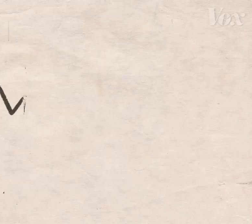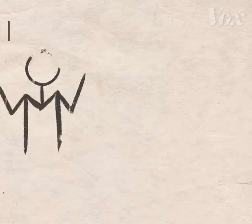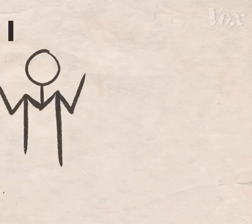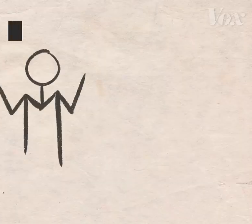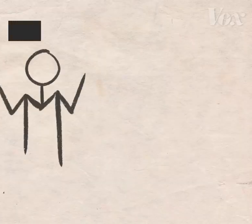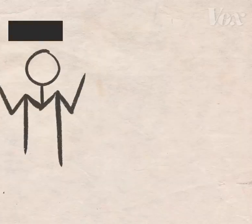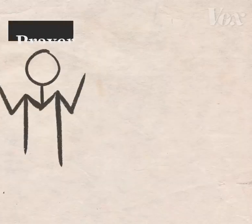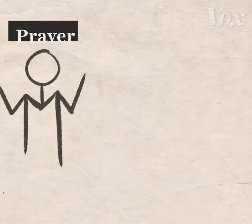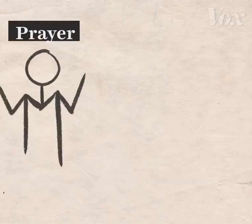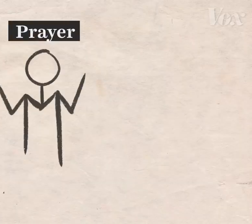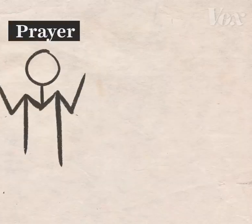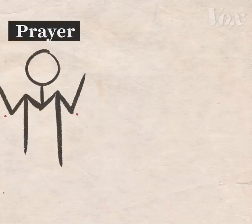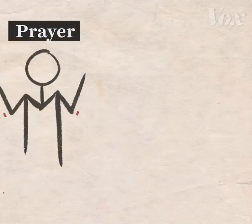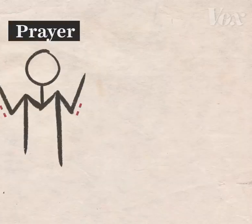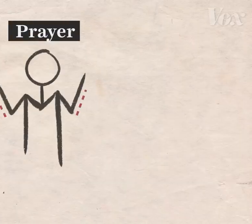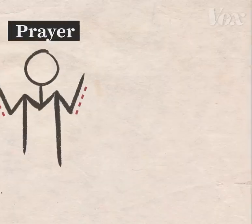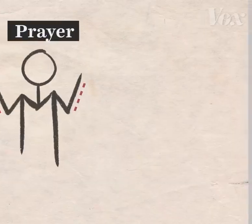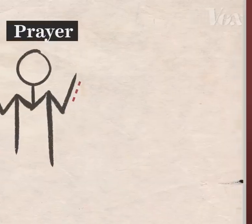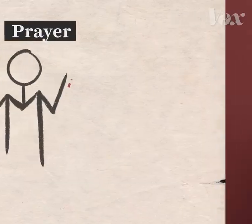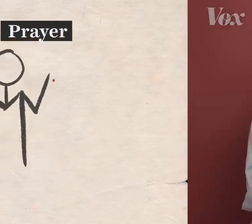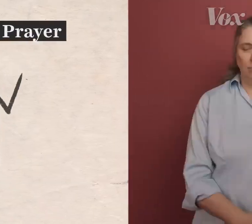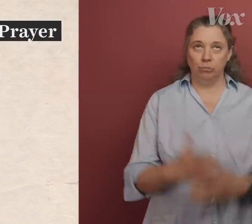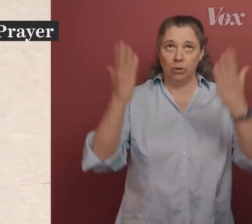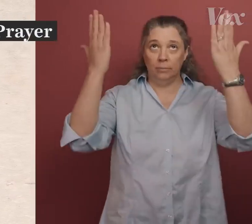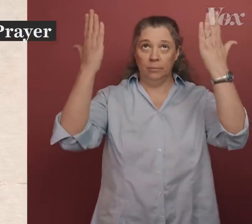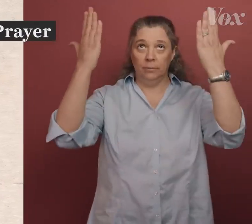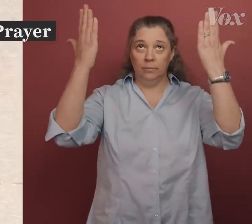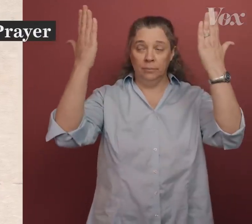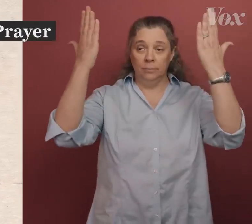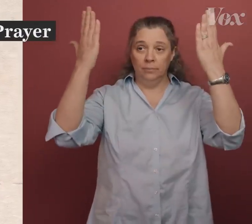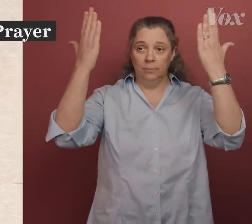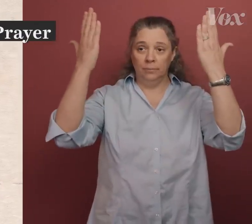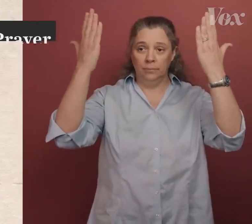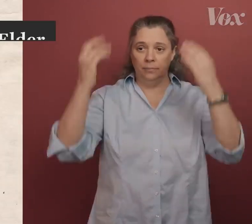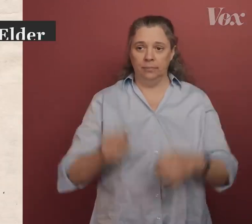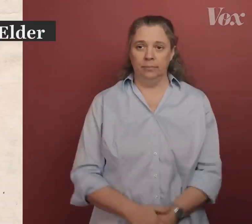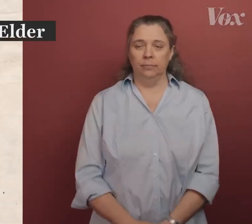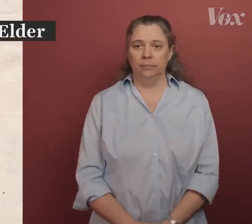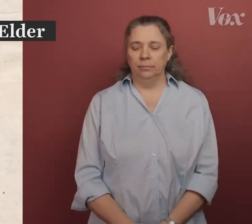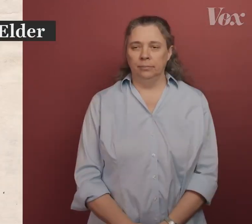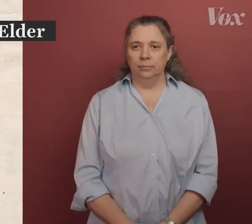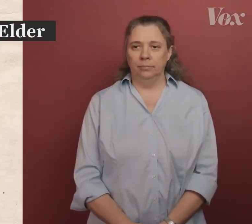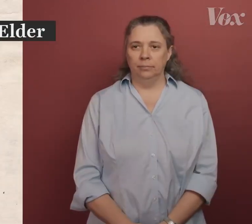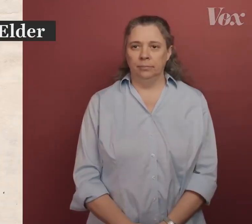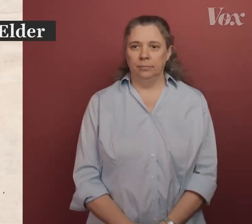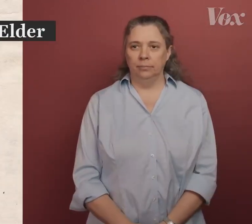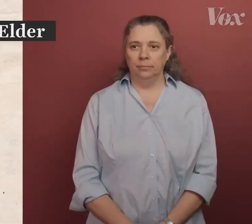There's also rock writing depicting prayer versus a similar sign for prayer, or a symbol for elder indicating a person